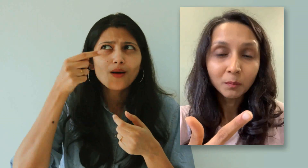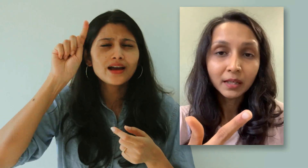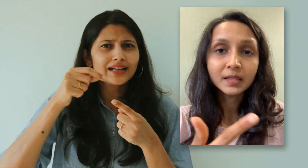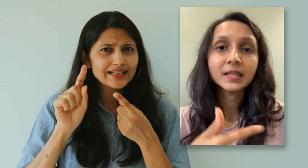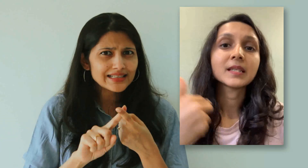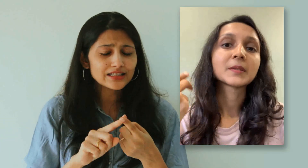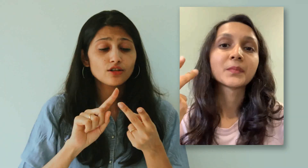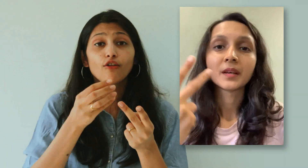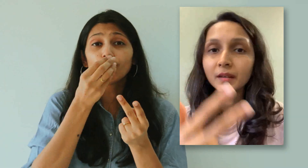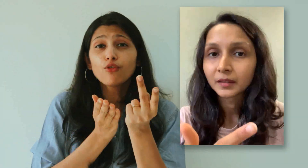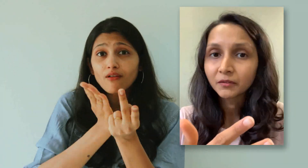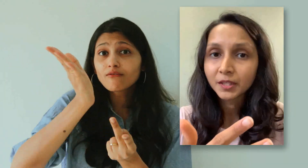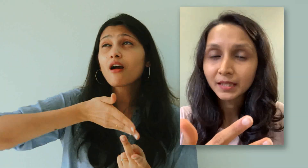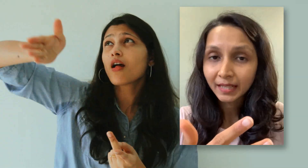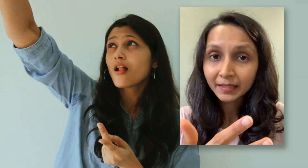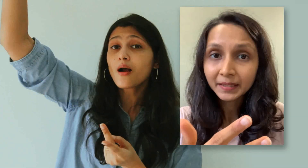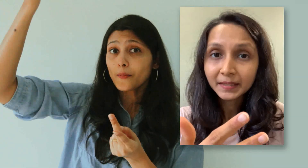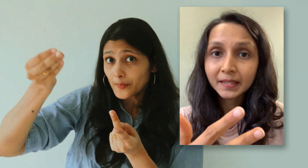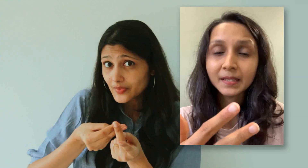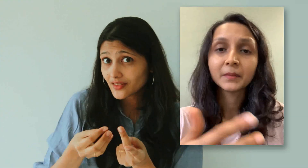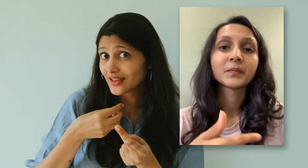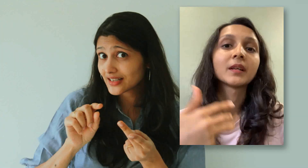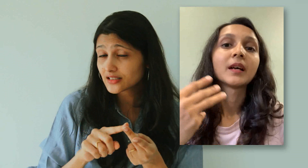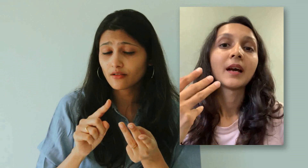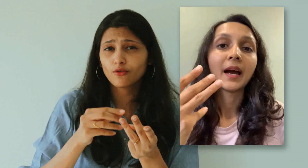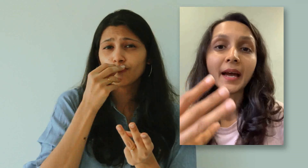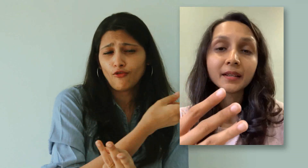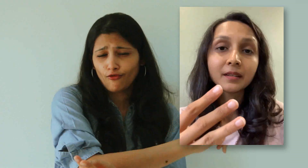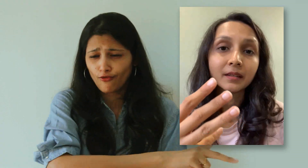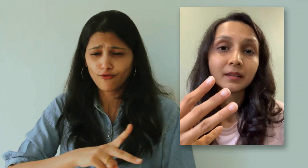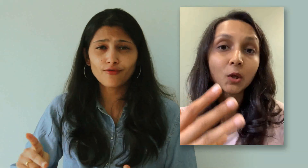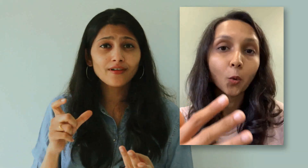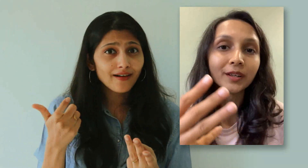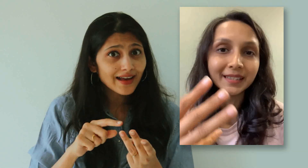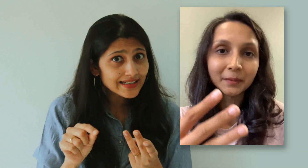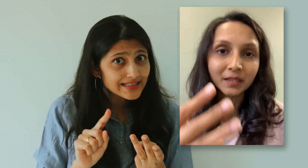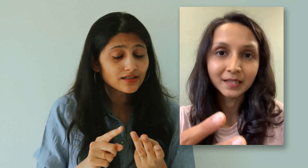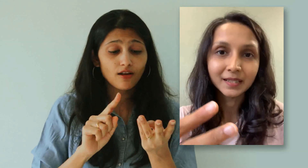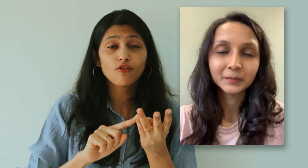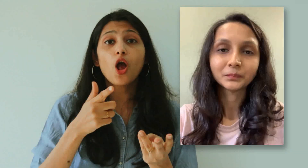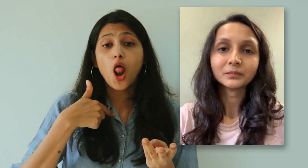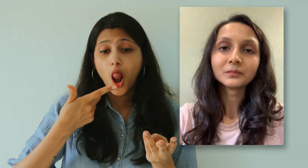food miles test, the versatility test, and